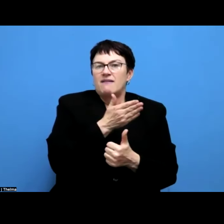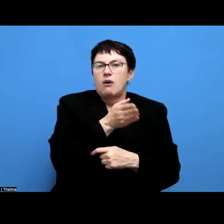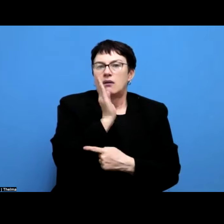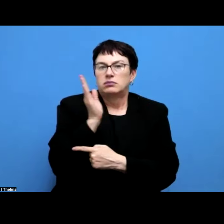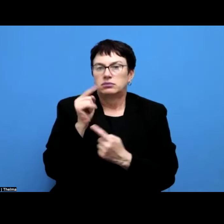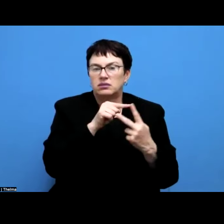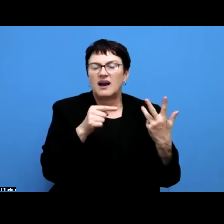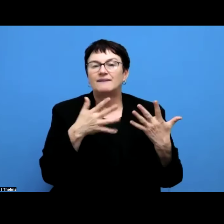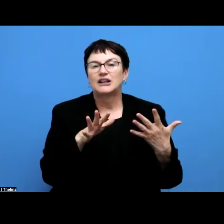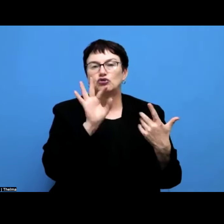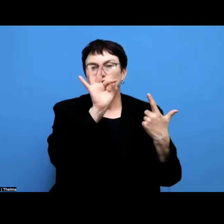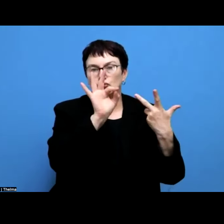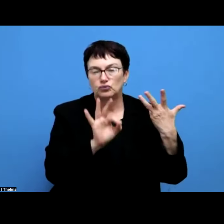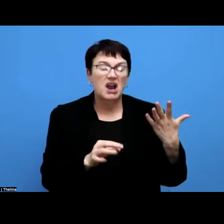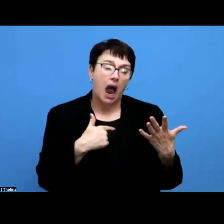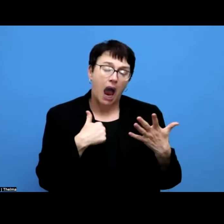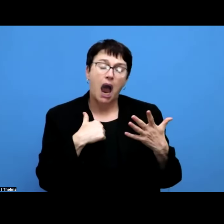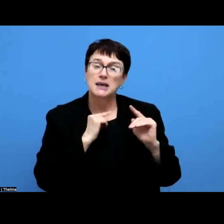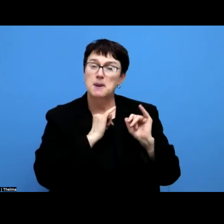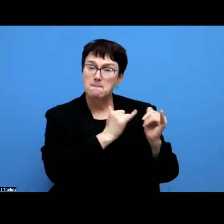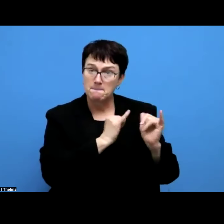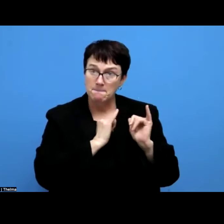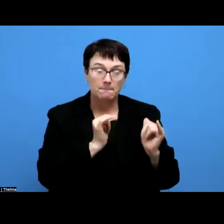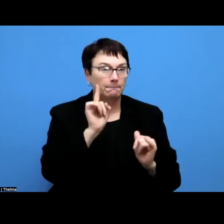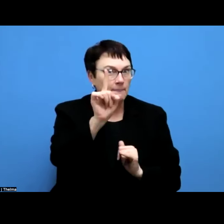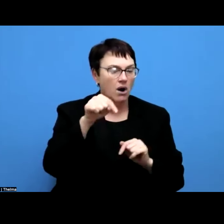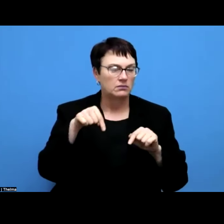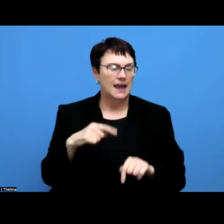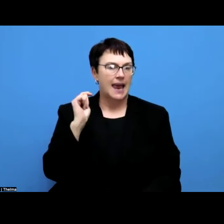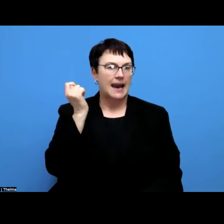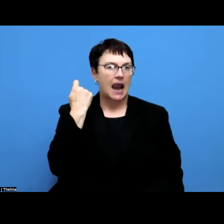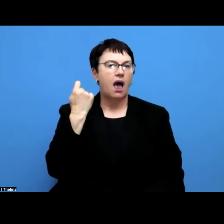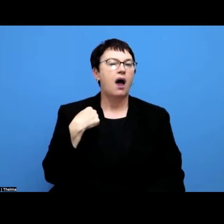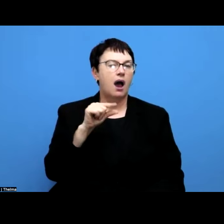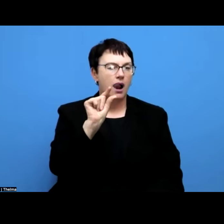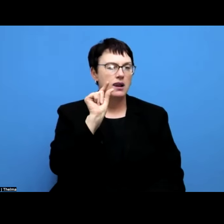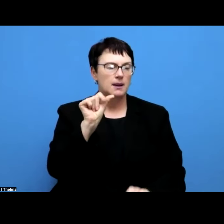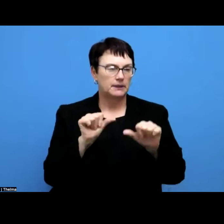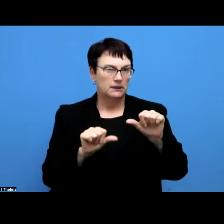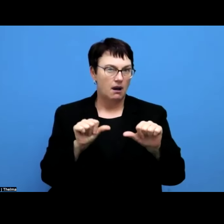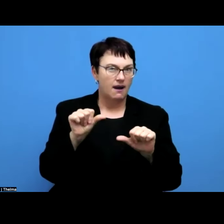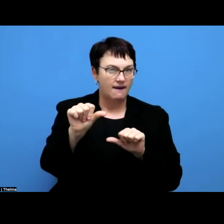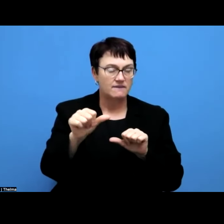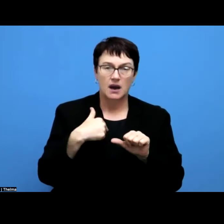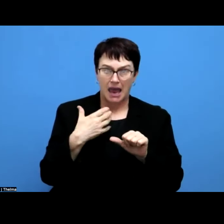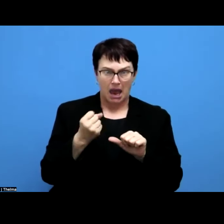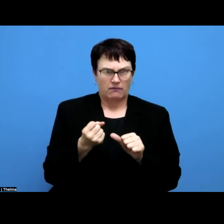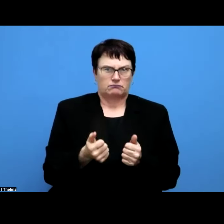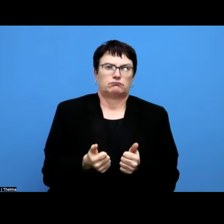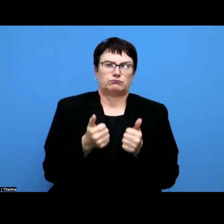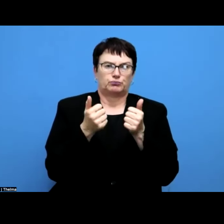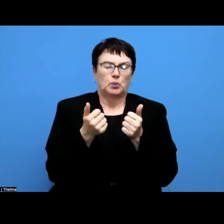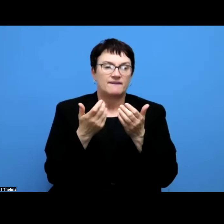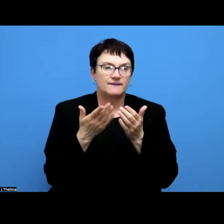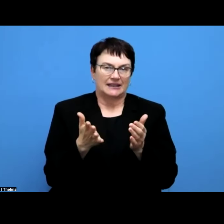bit ahead because we have a law in the land that is governing universal health coverage,